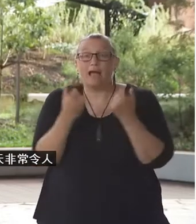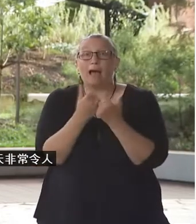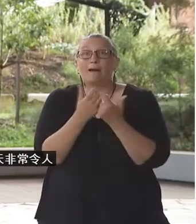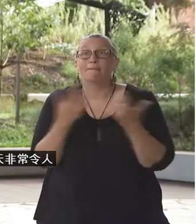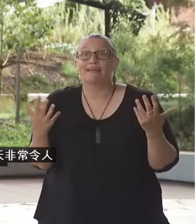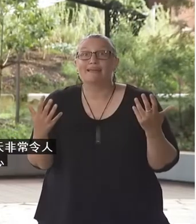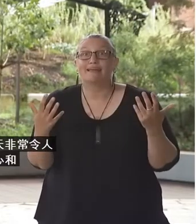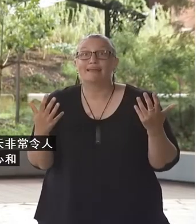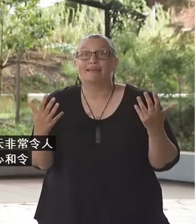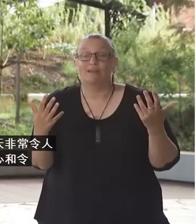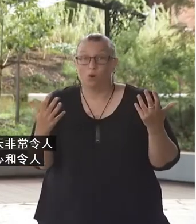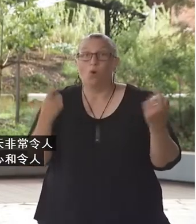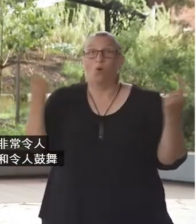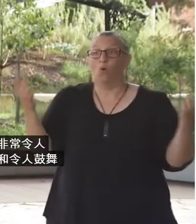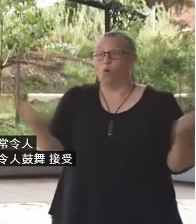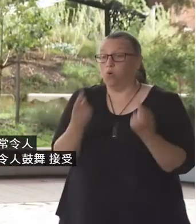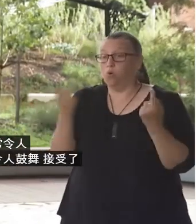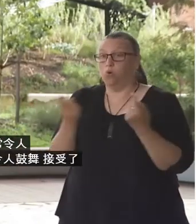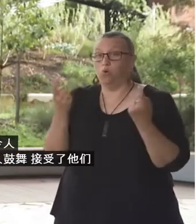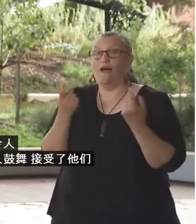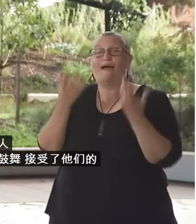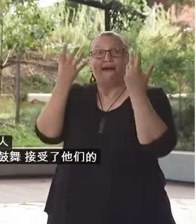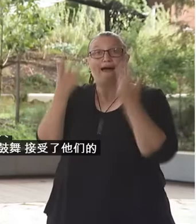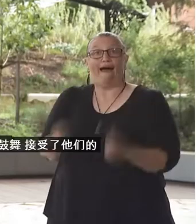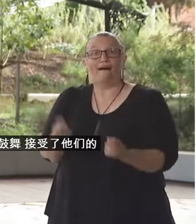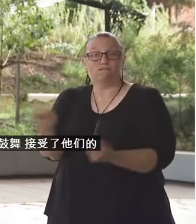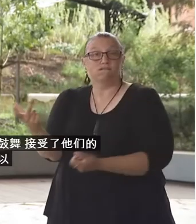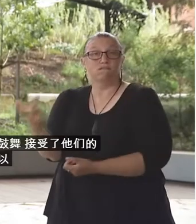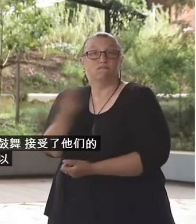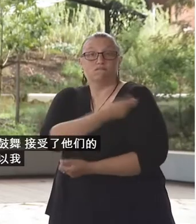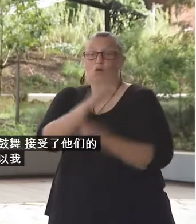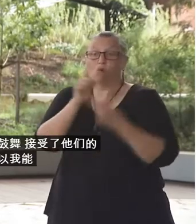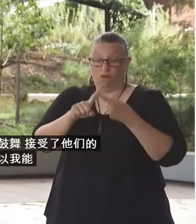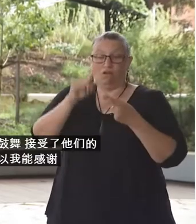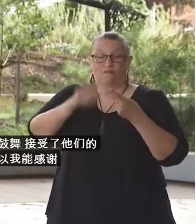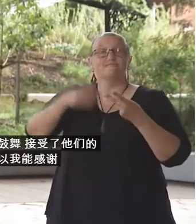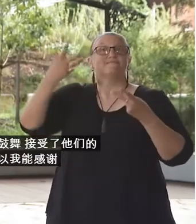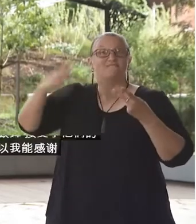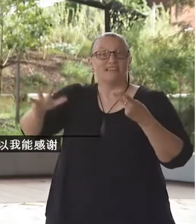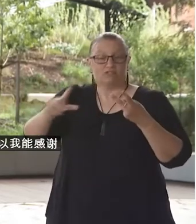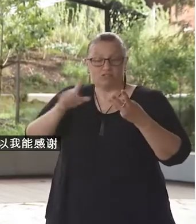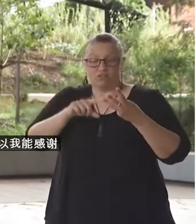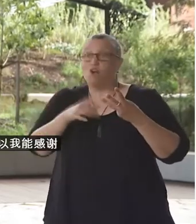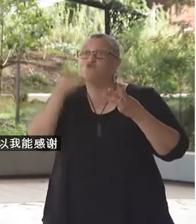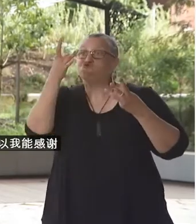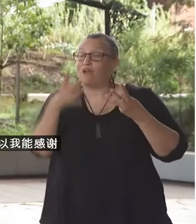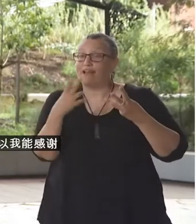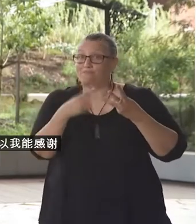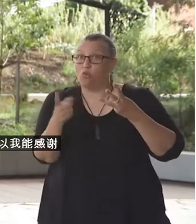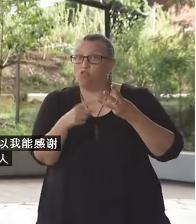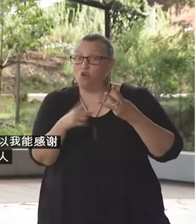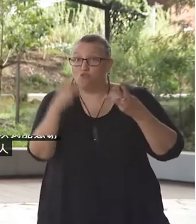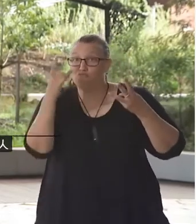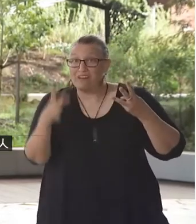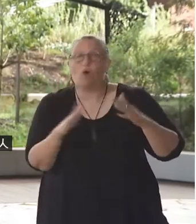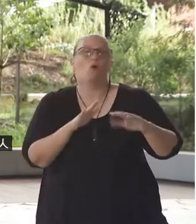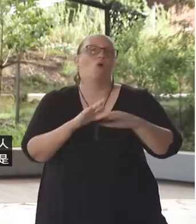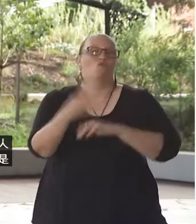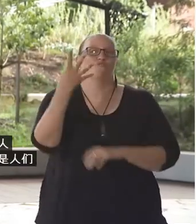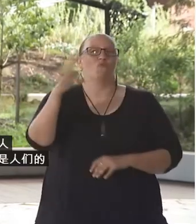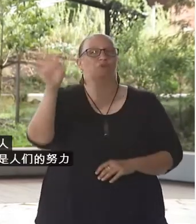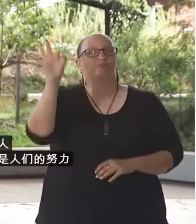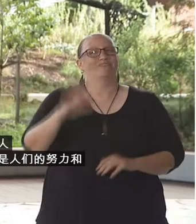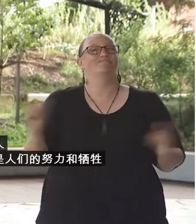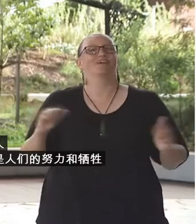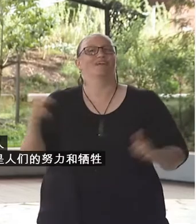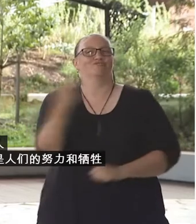40% of eligible people have received their booster shot. And so can I thank everybody across the state for that effort.